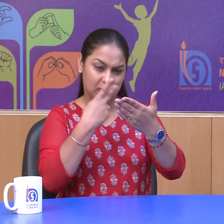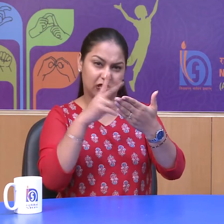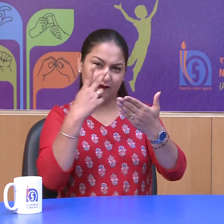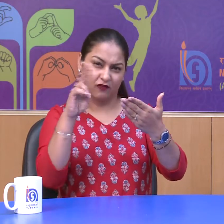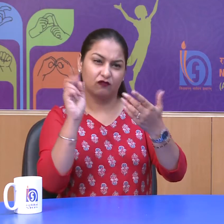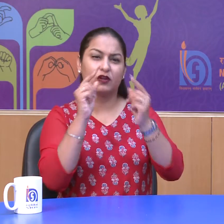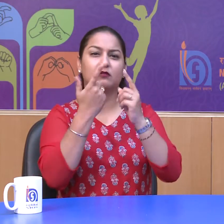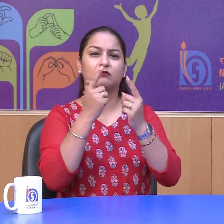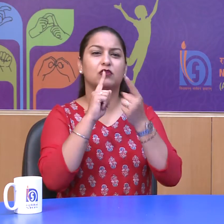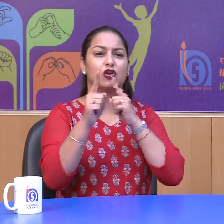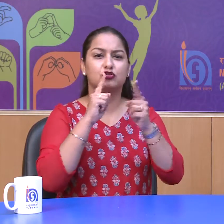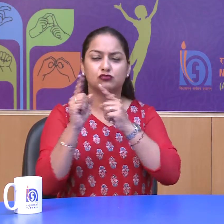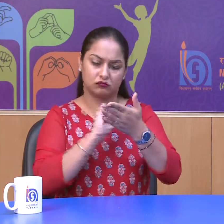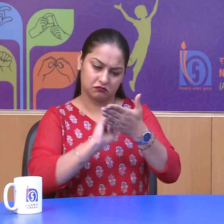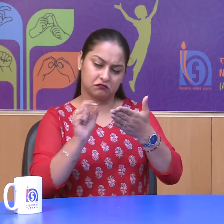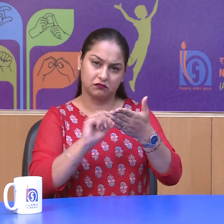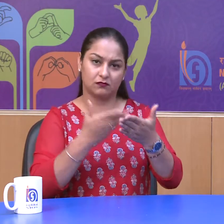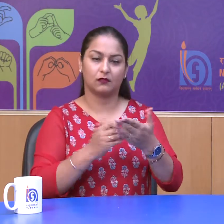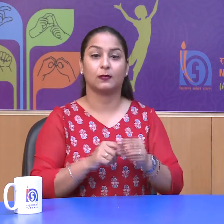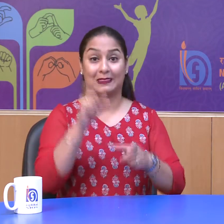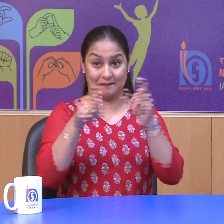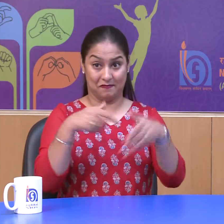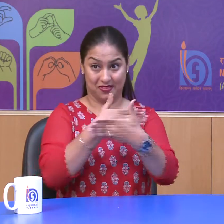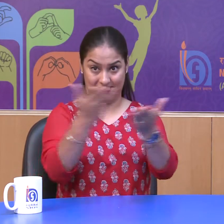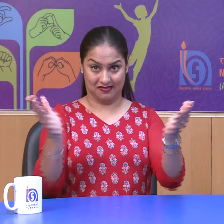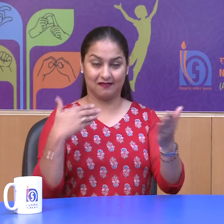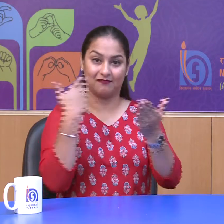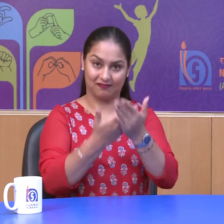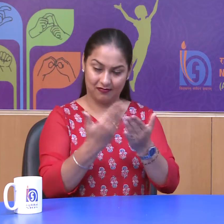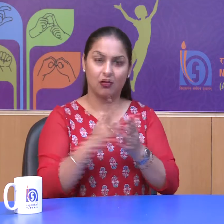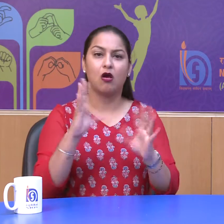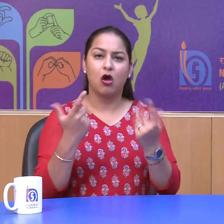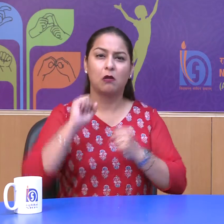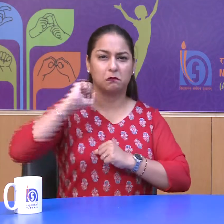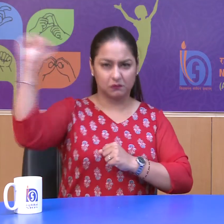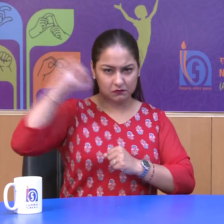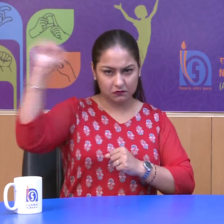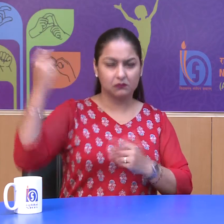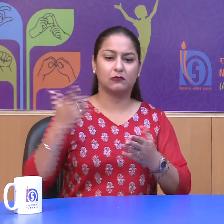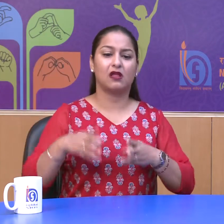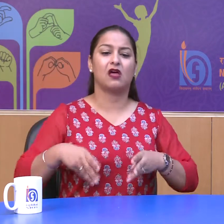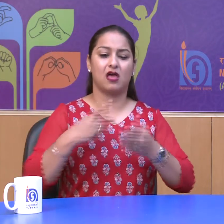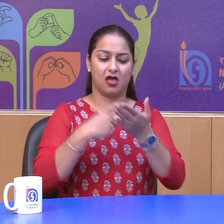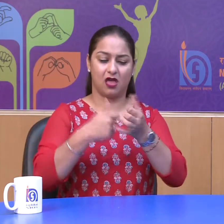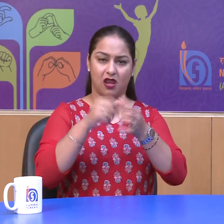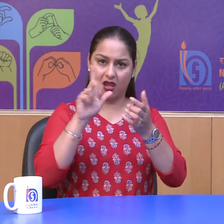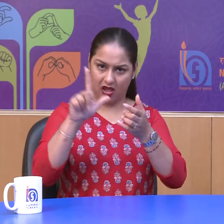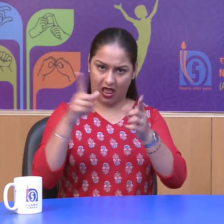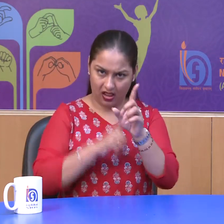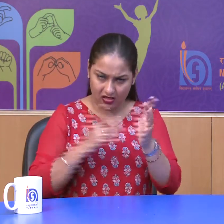issues. People participate in protest, rallies, and discussions on